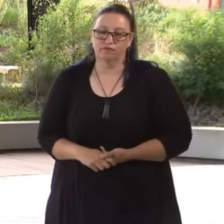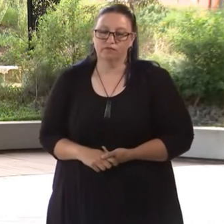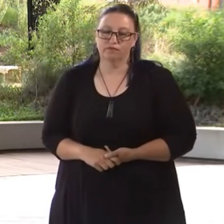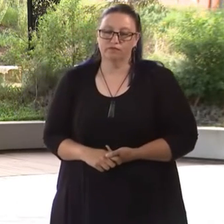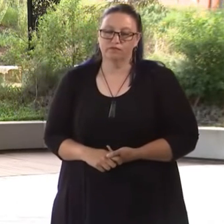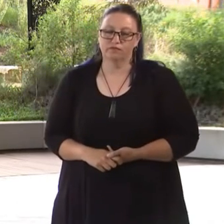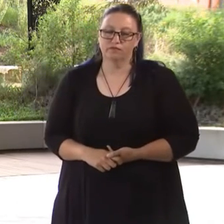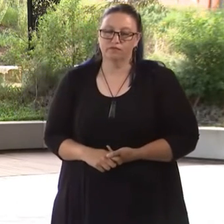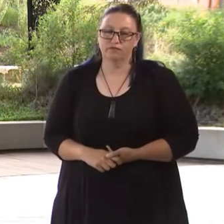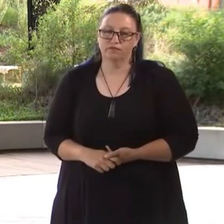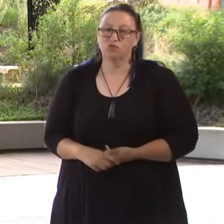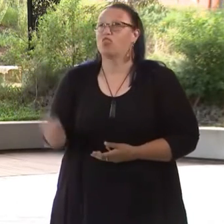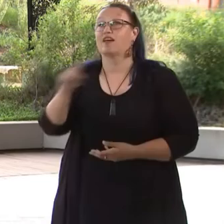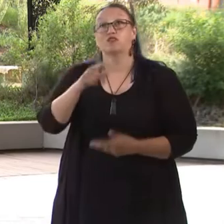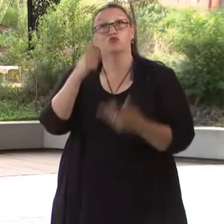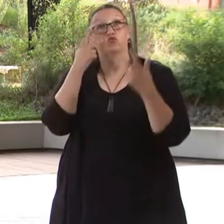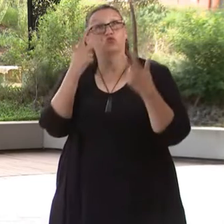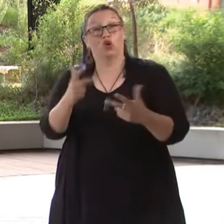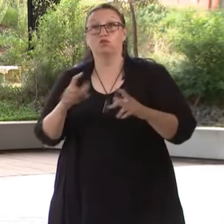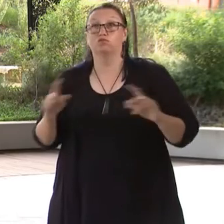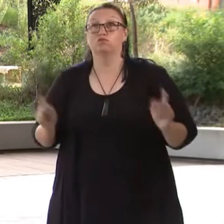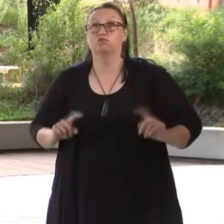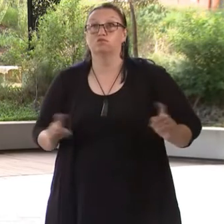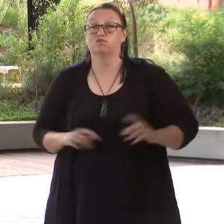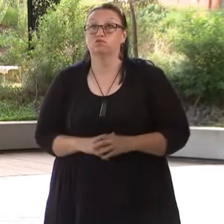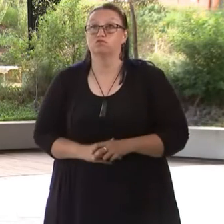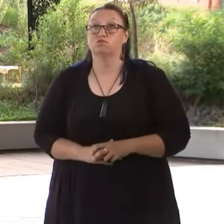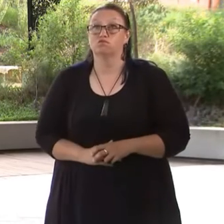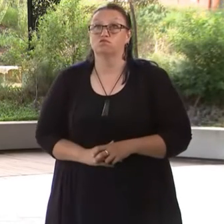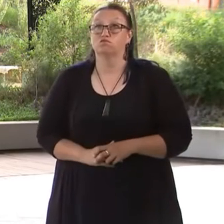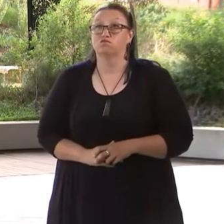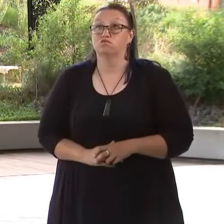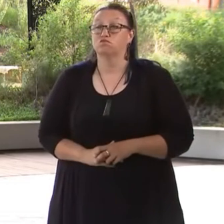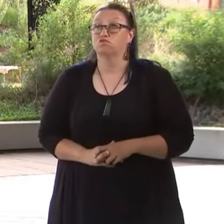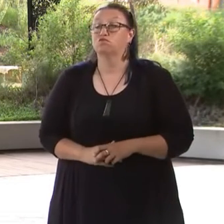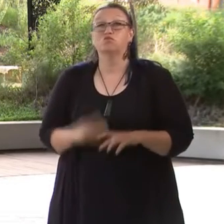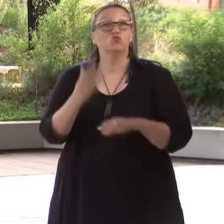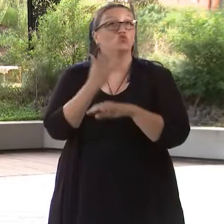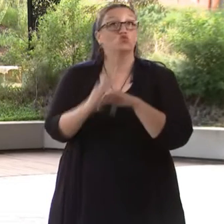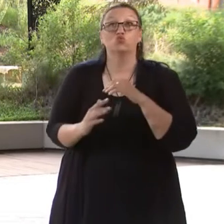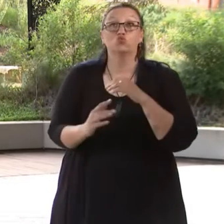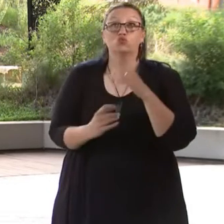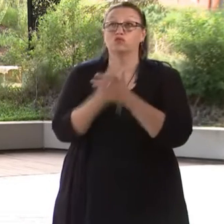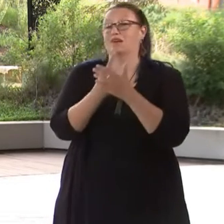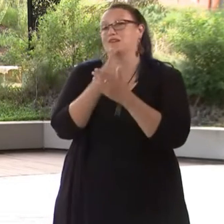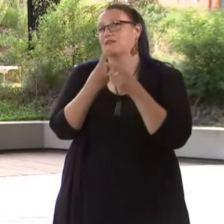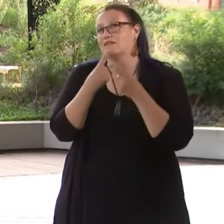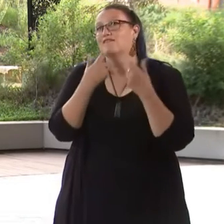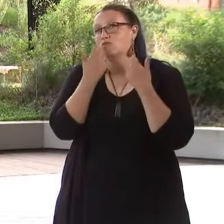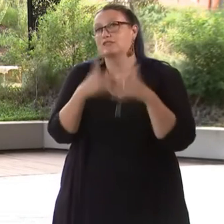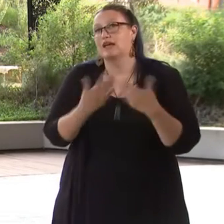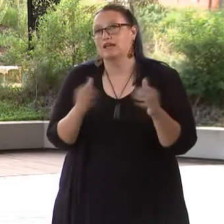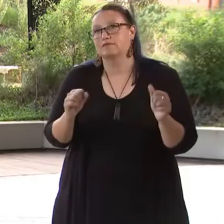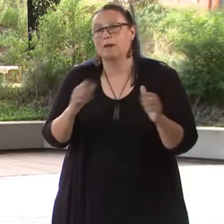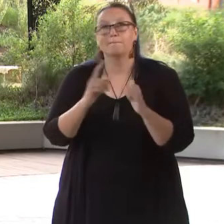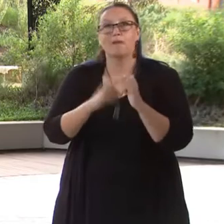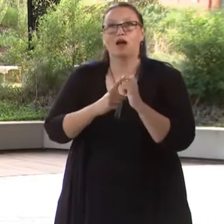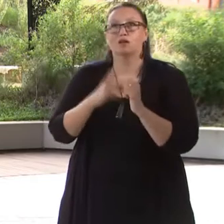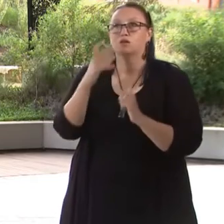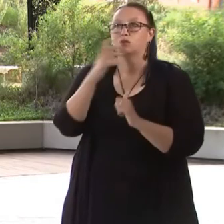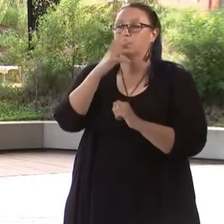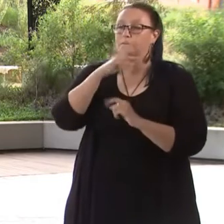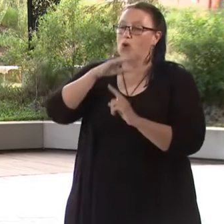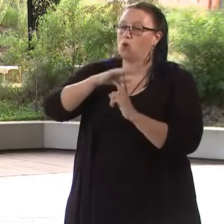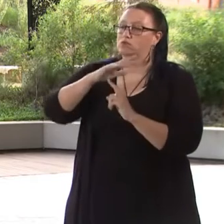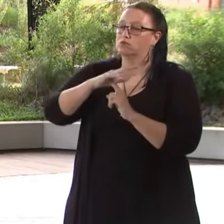all available scientific evidence that I've seen, and new data emerges every day, confirms the critical